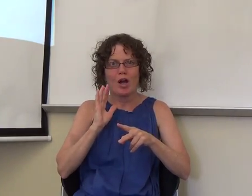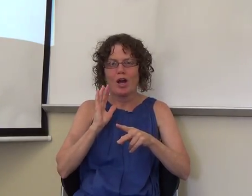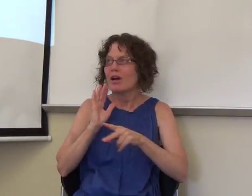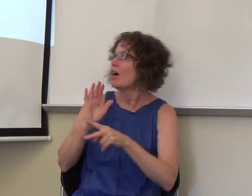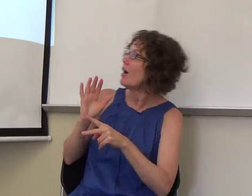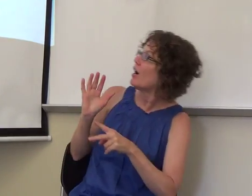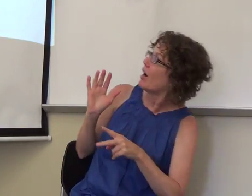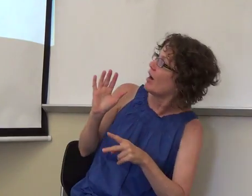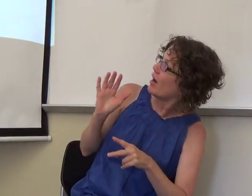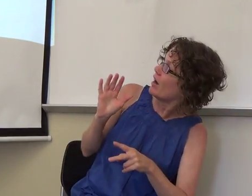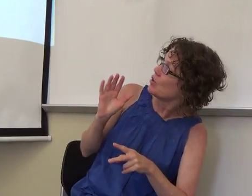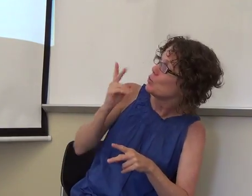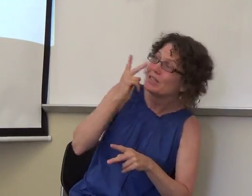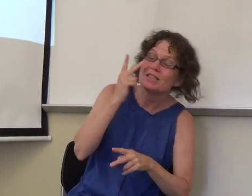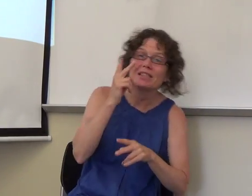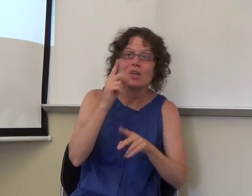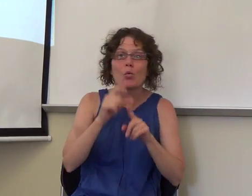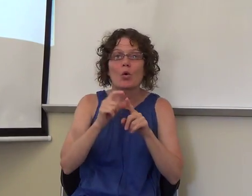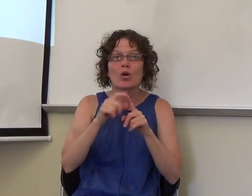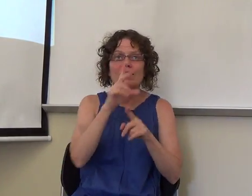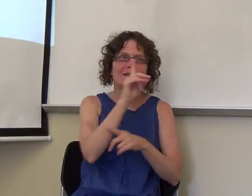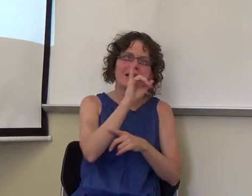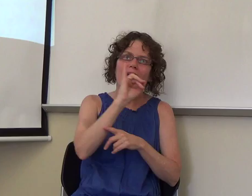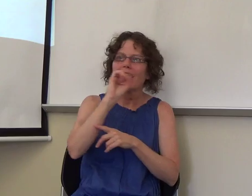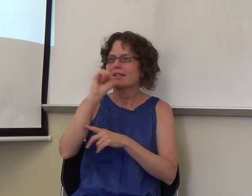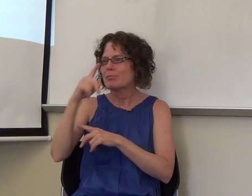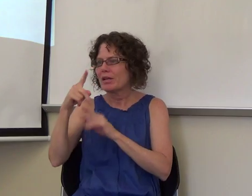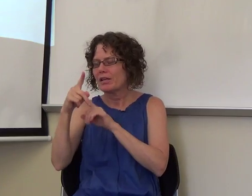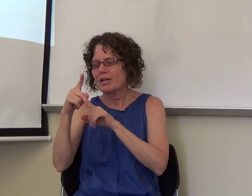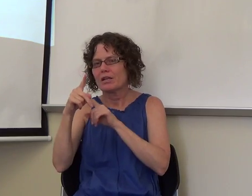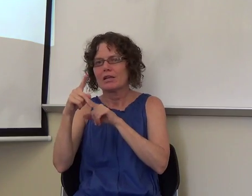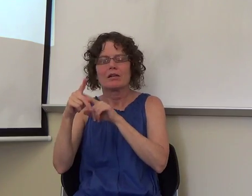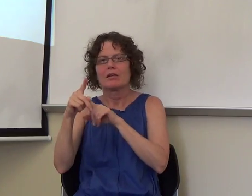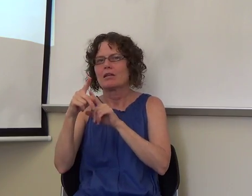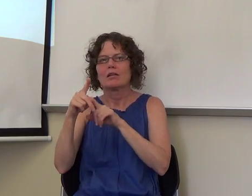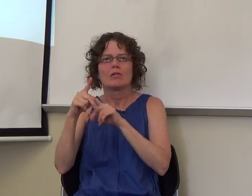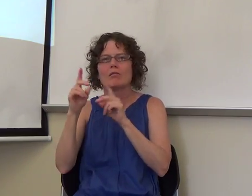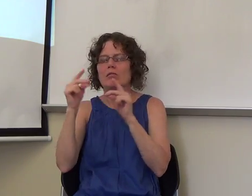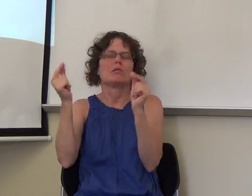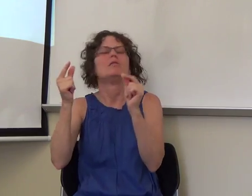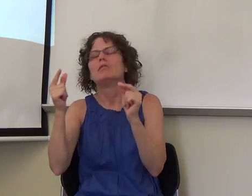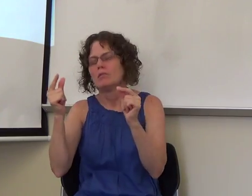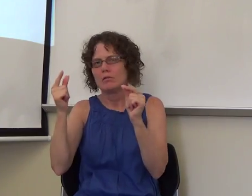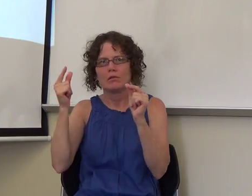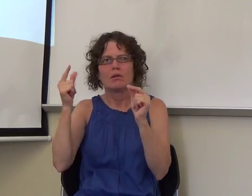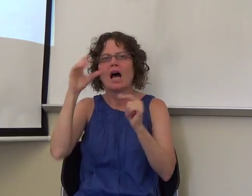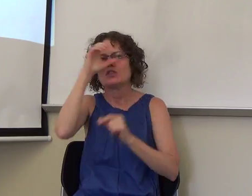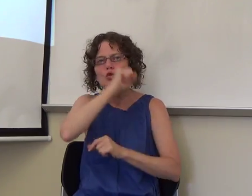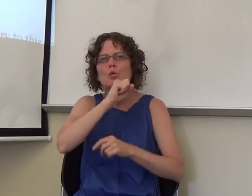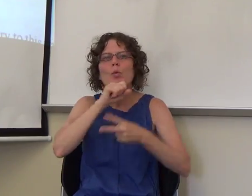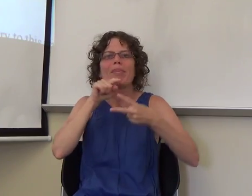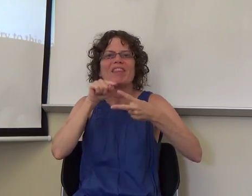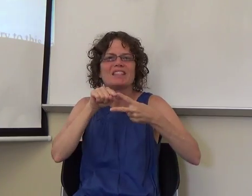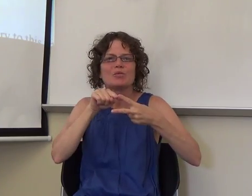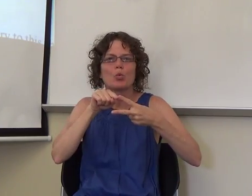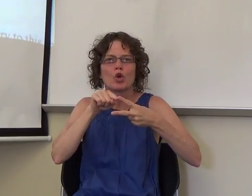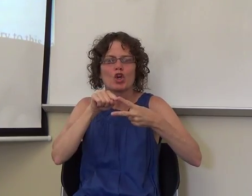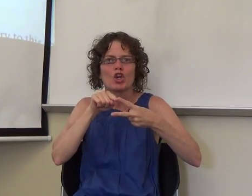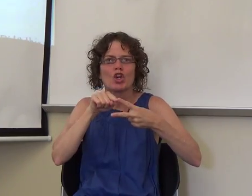see a word that starts with DISP, you're reading this word into it. Your brain is kind of shutting off